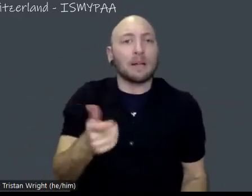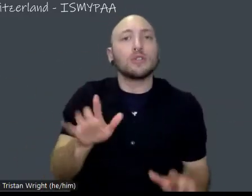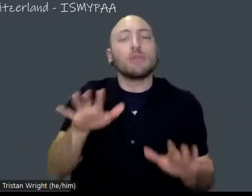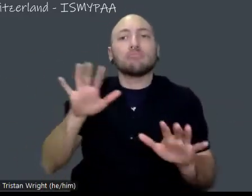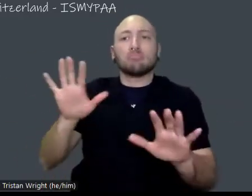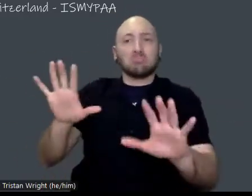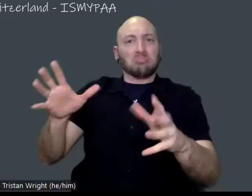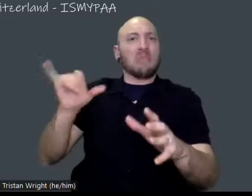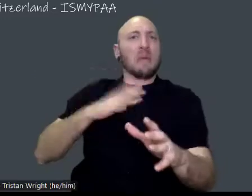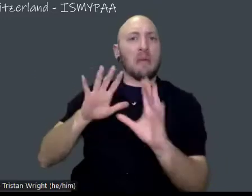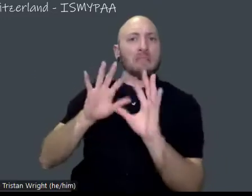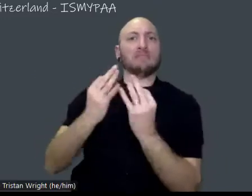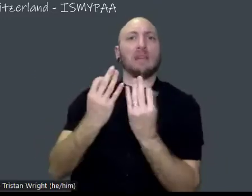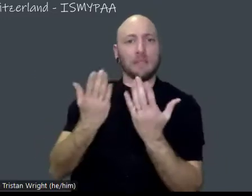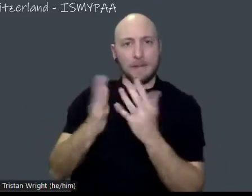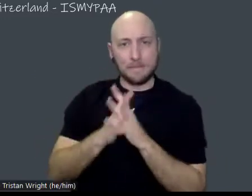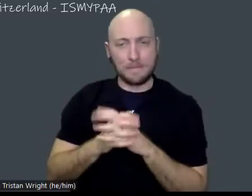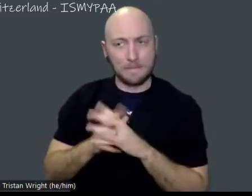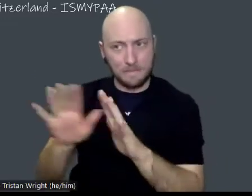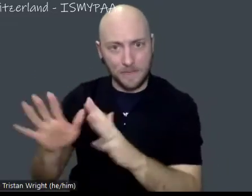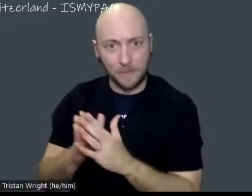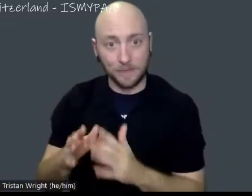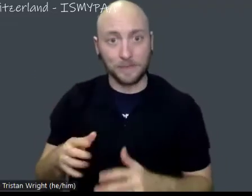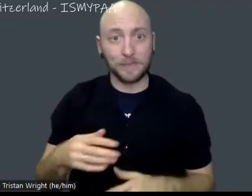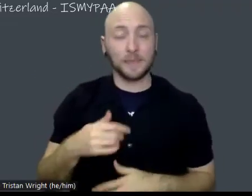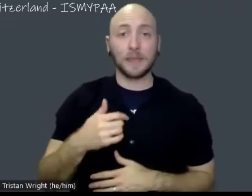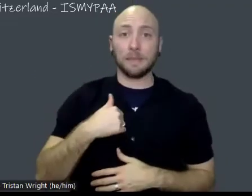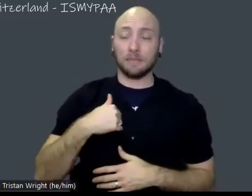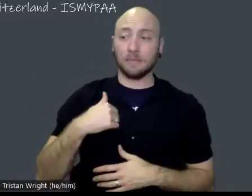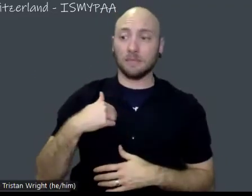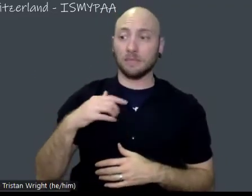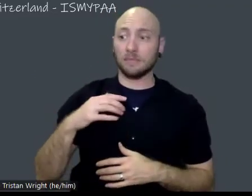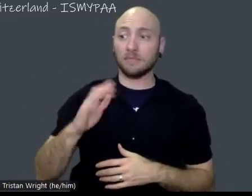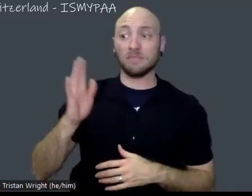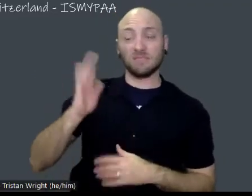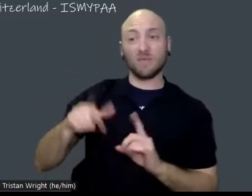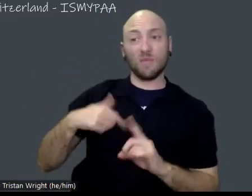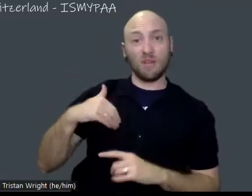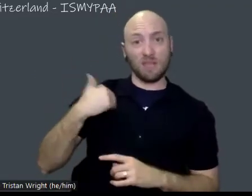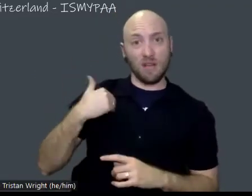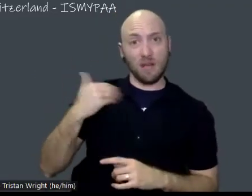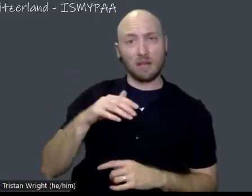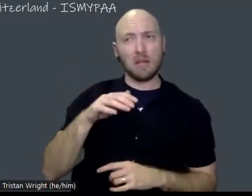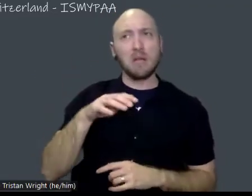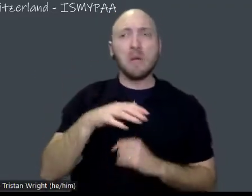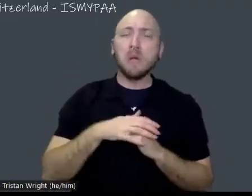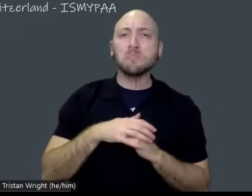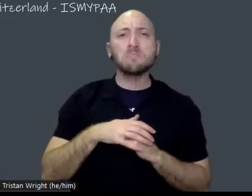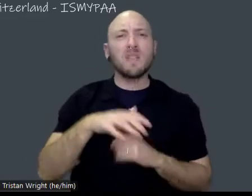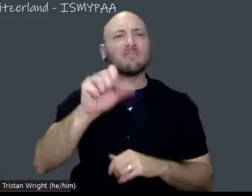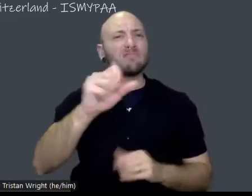family. Me, as a young person, I had my difficulties,